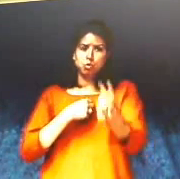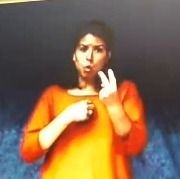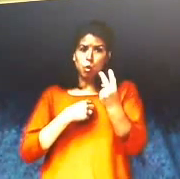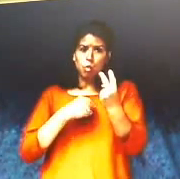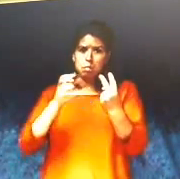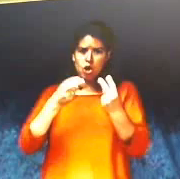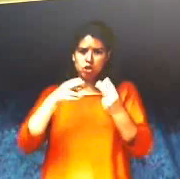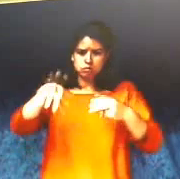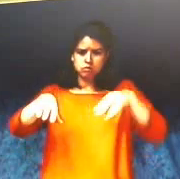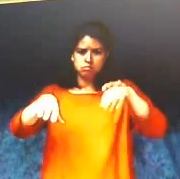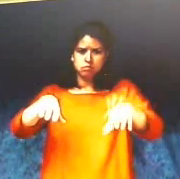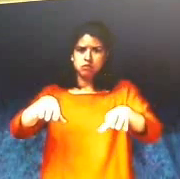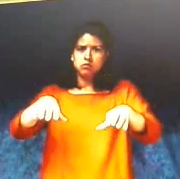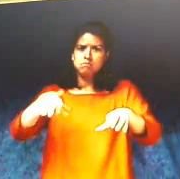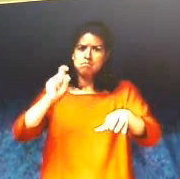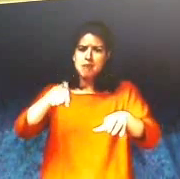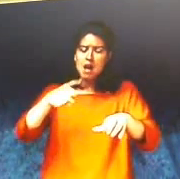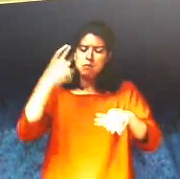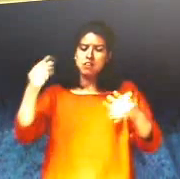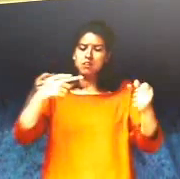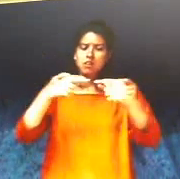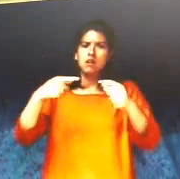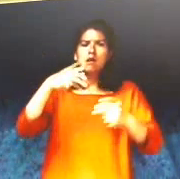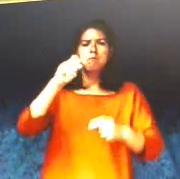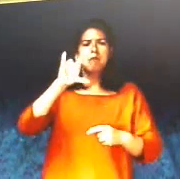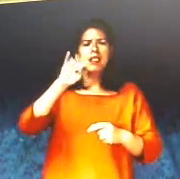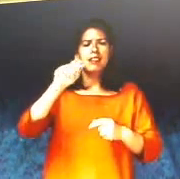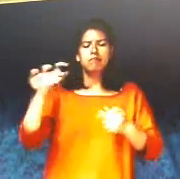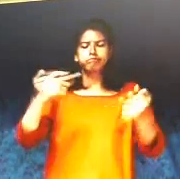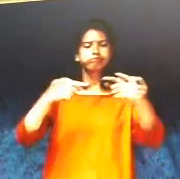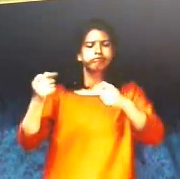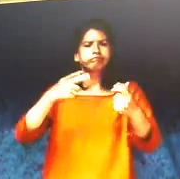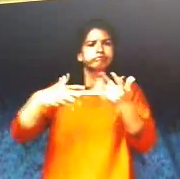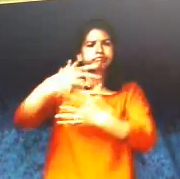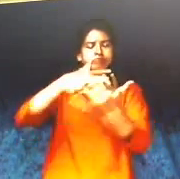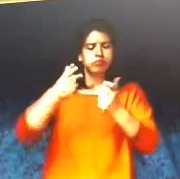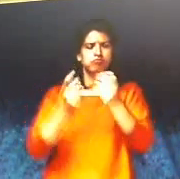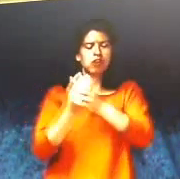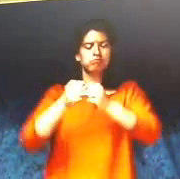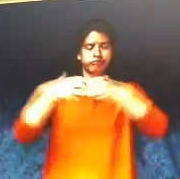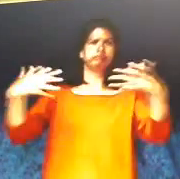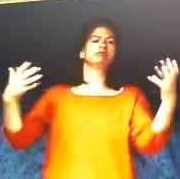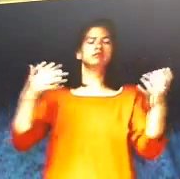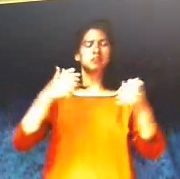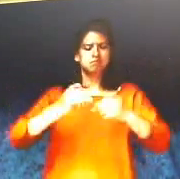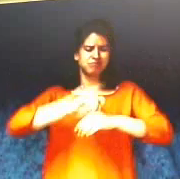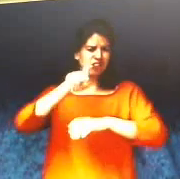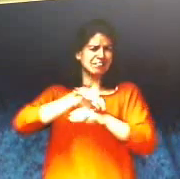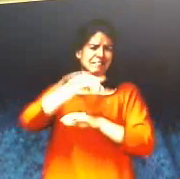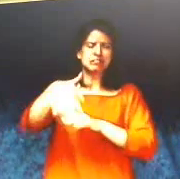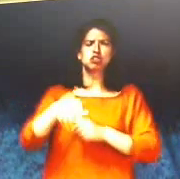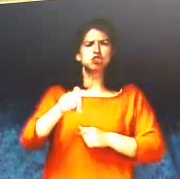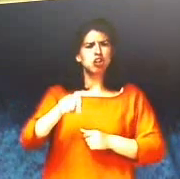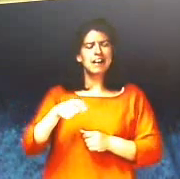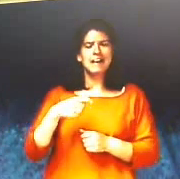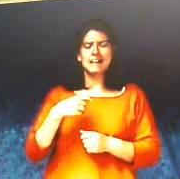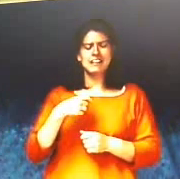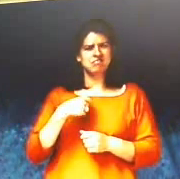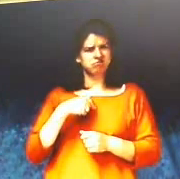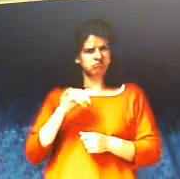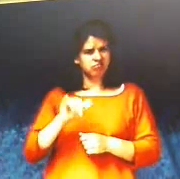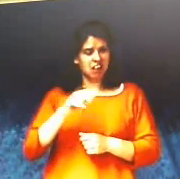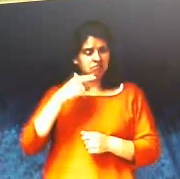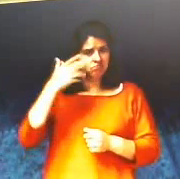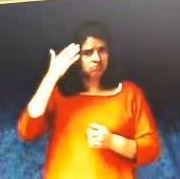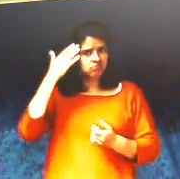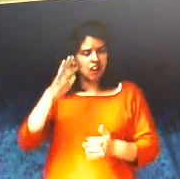sure. She said I had to have two bushes right next to each other so that they could pollinate with each other and blossom like a male and a female